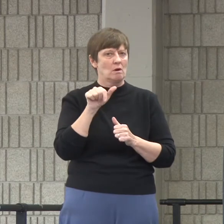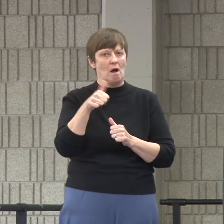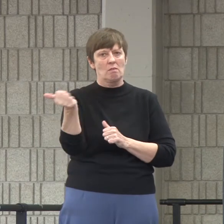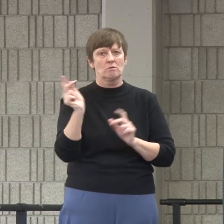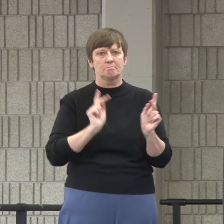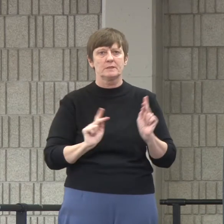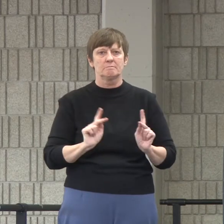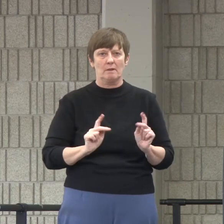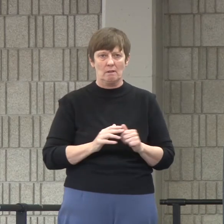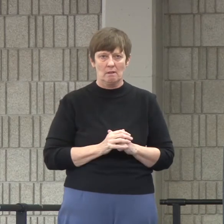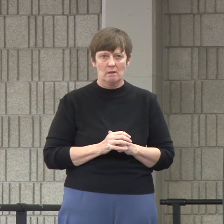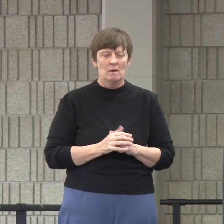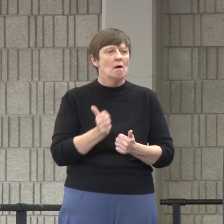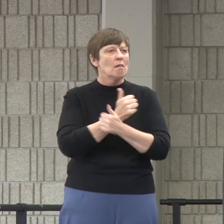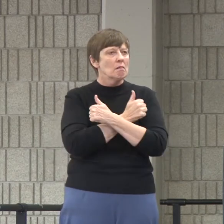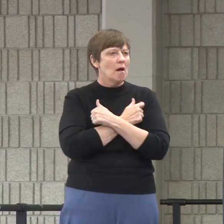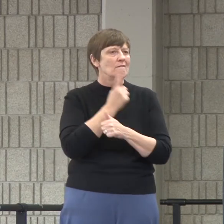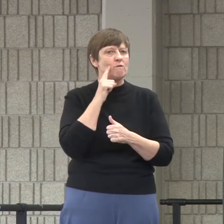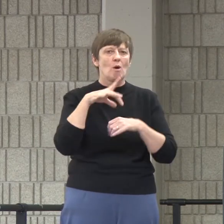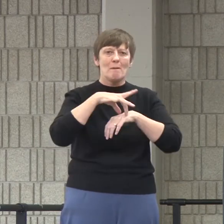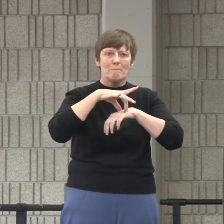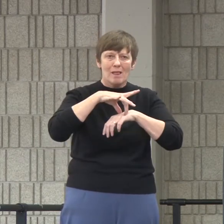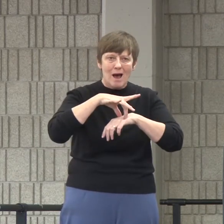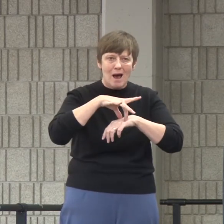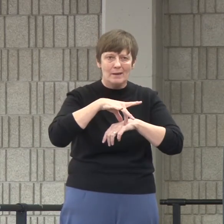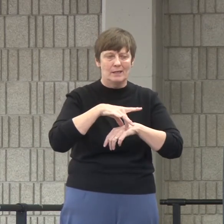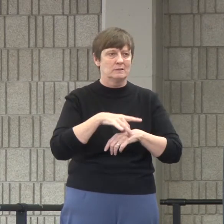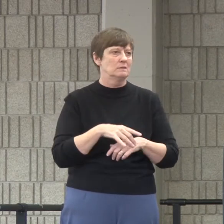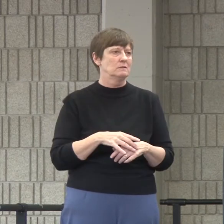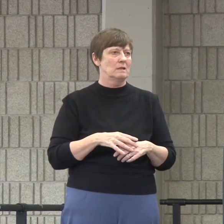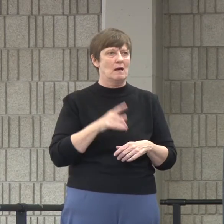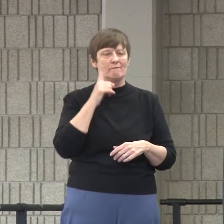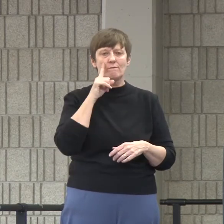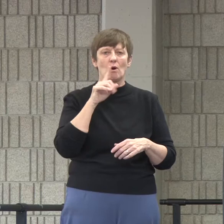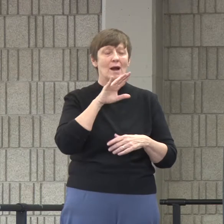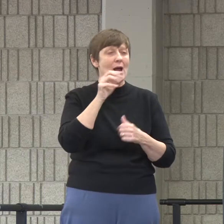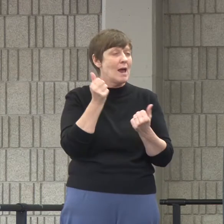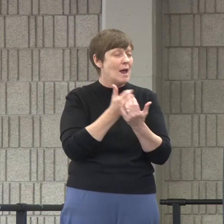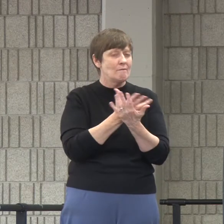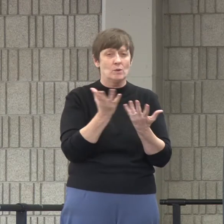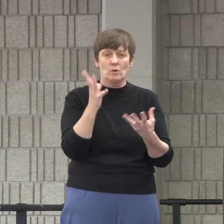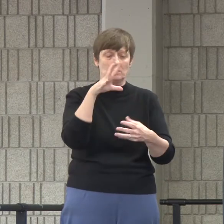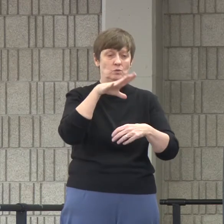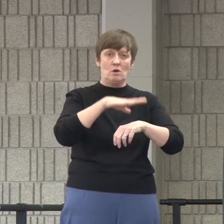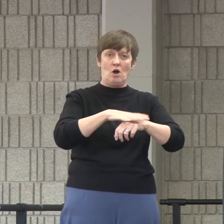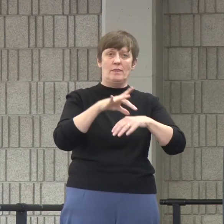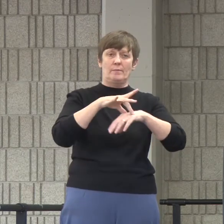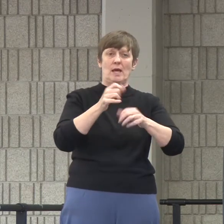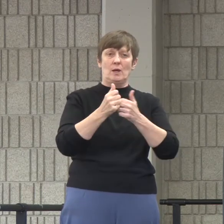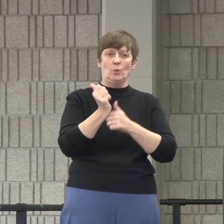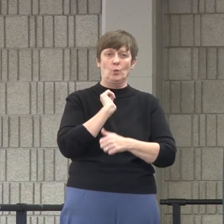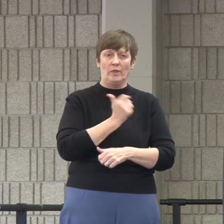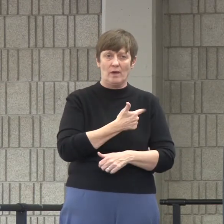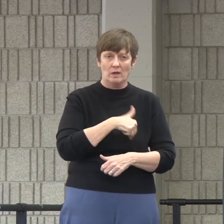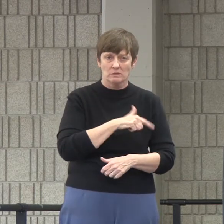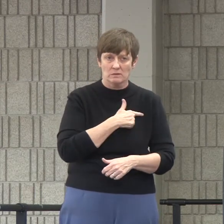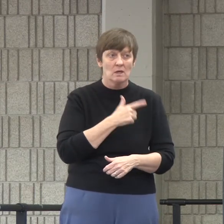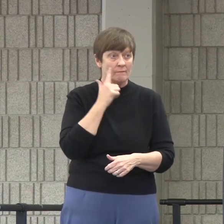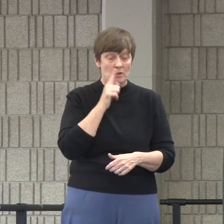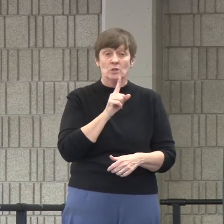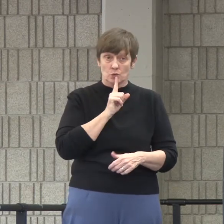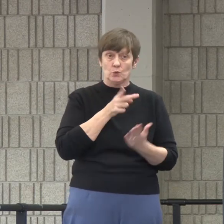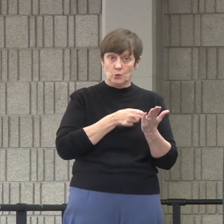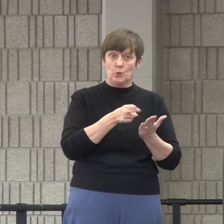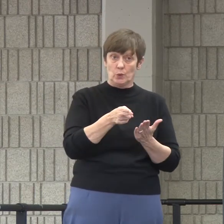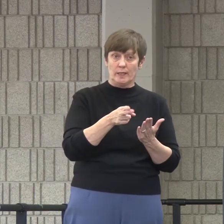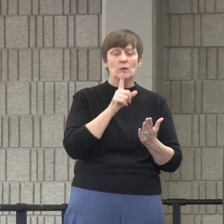humans, a love for our planet, and for all who inhabit it with us. For truly, we